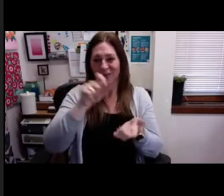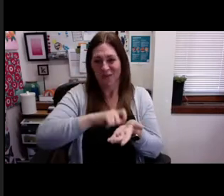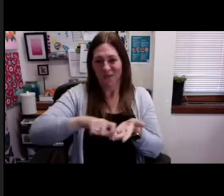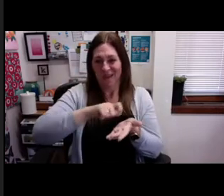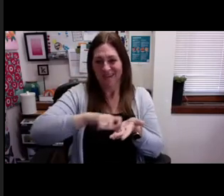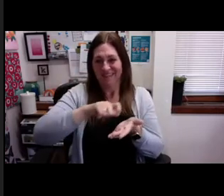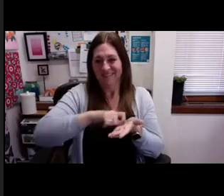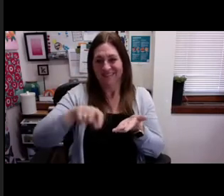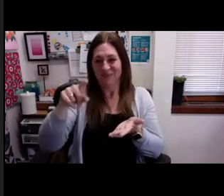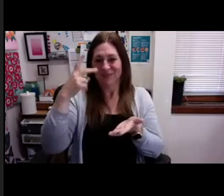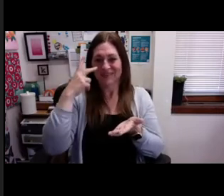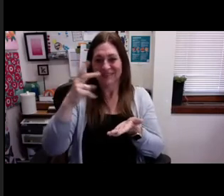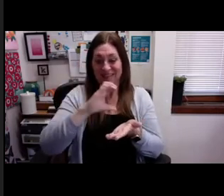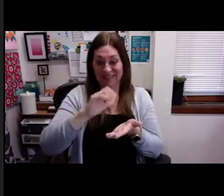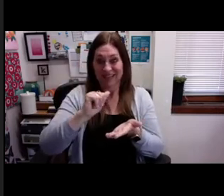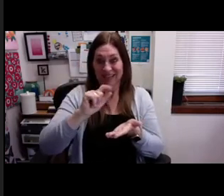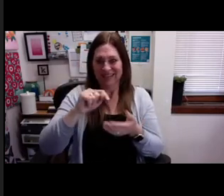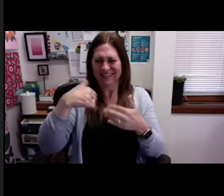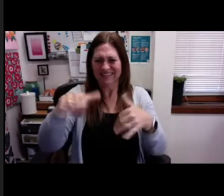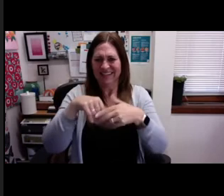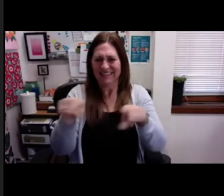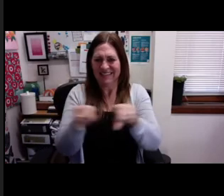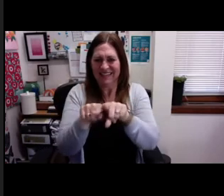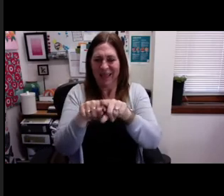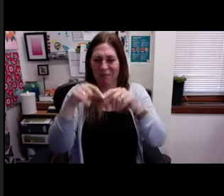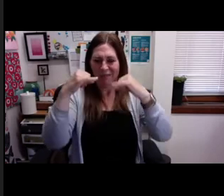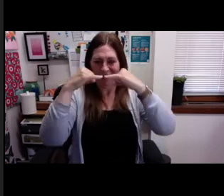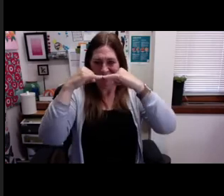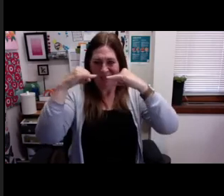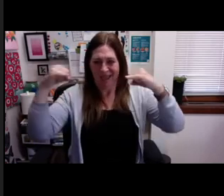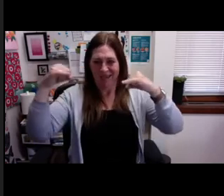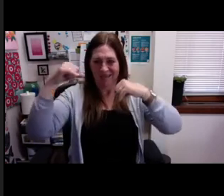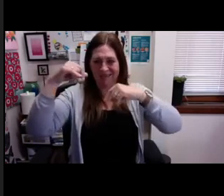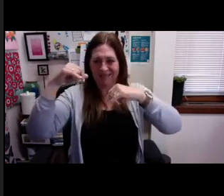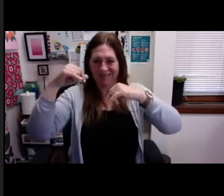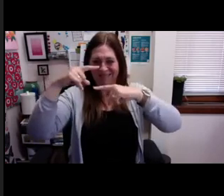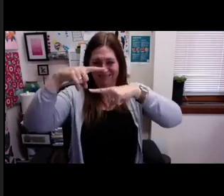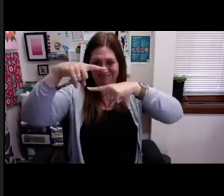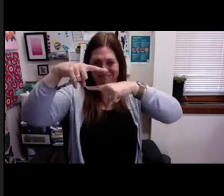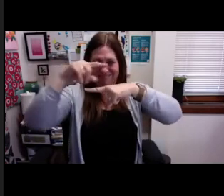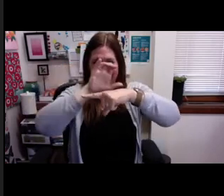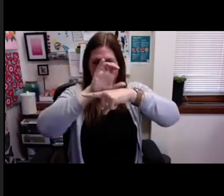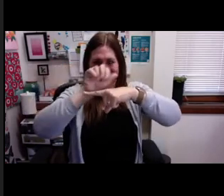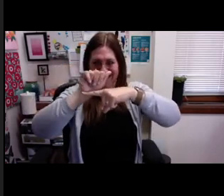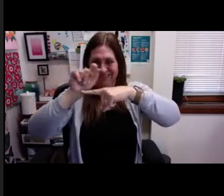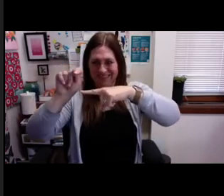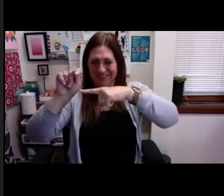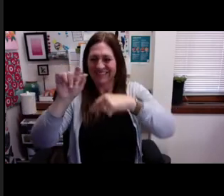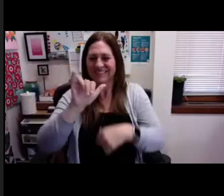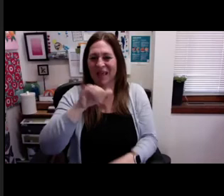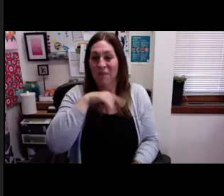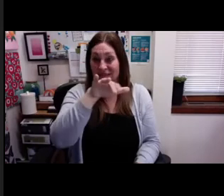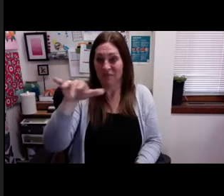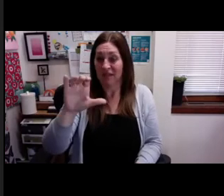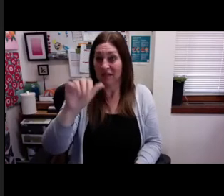like when you, what you would picture the written word cat. It's on the same line, the same